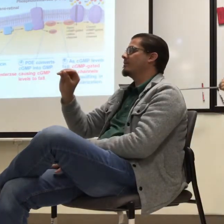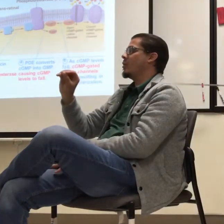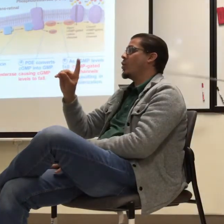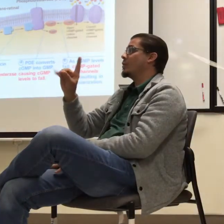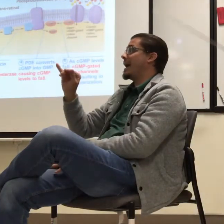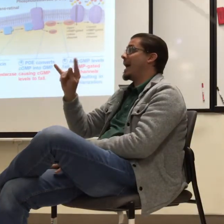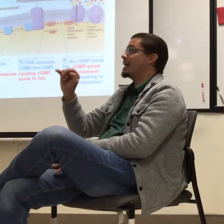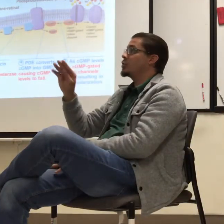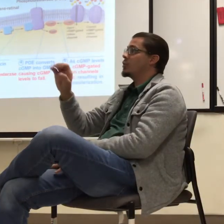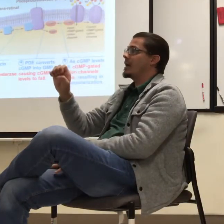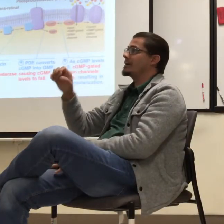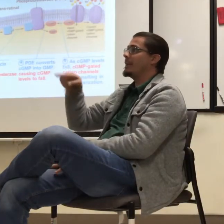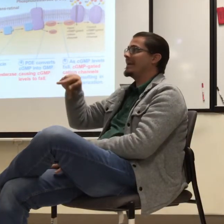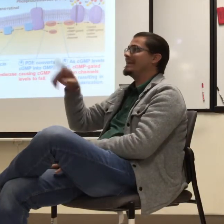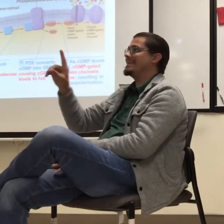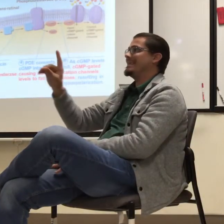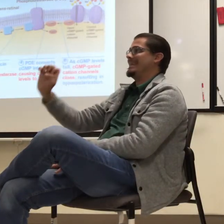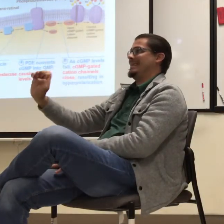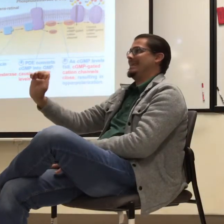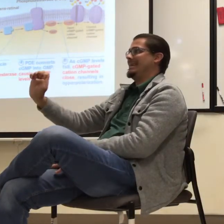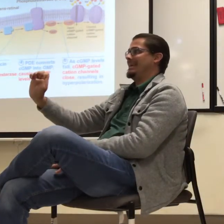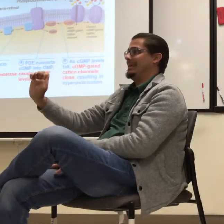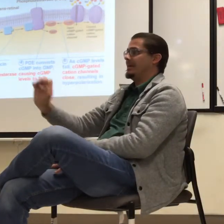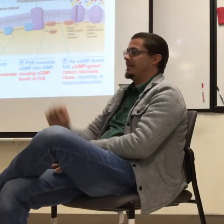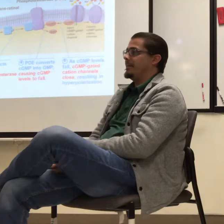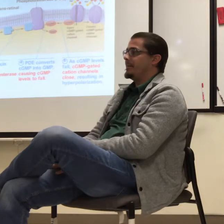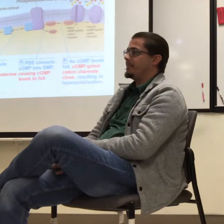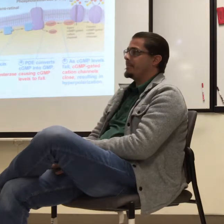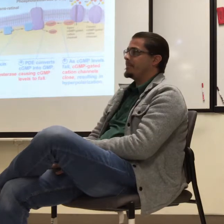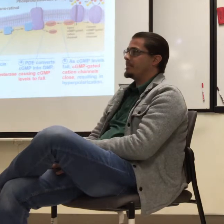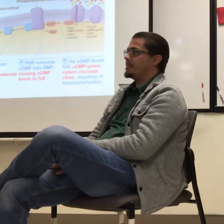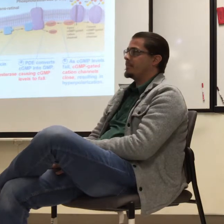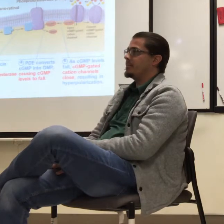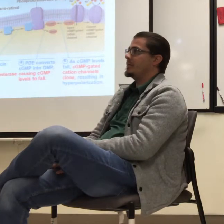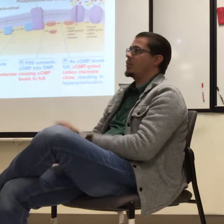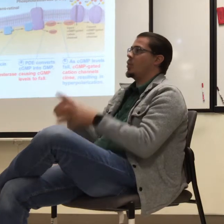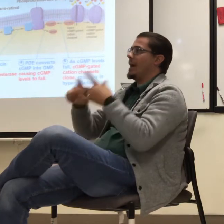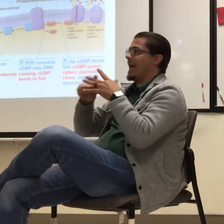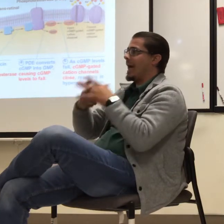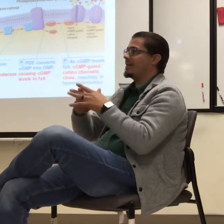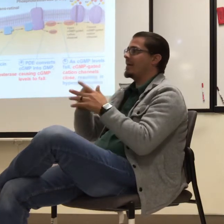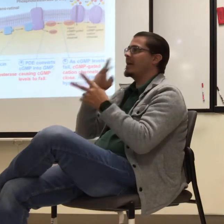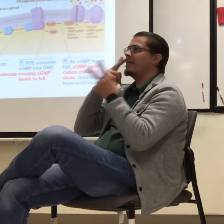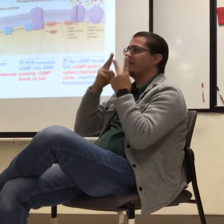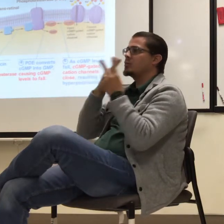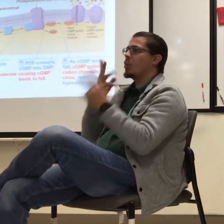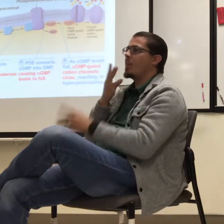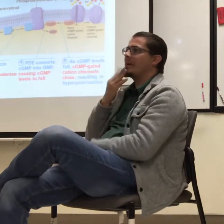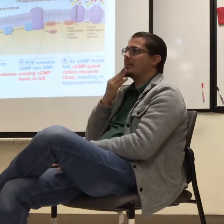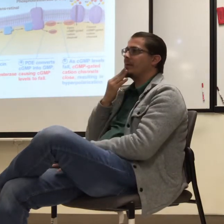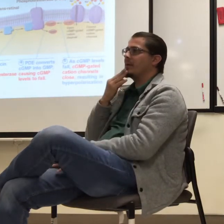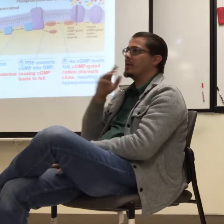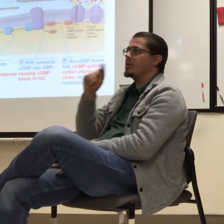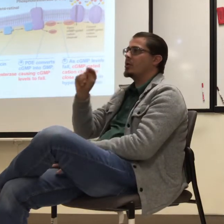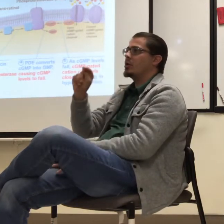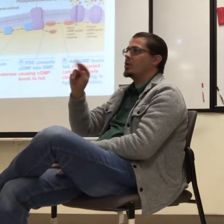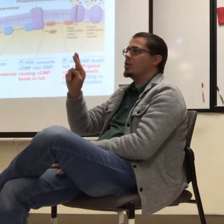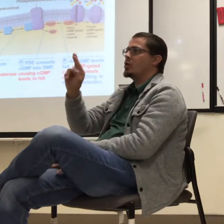phosphodiesterase PDE. So the next step, boom, you activate the visual pigment, you get transducin.